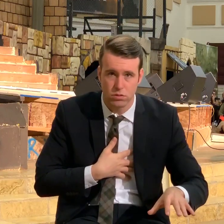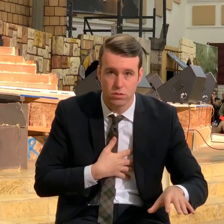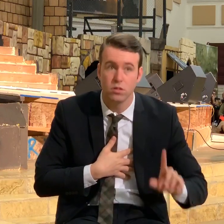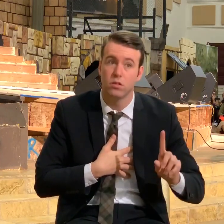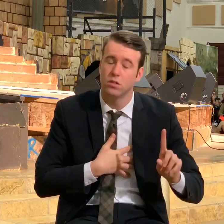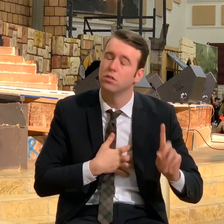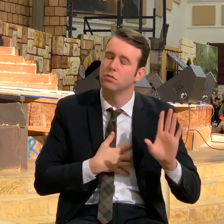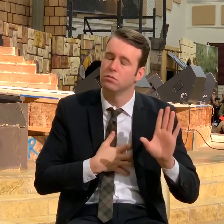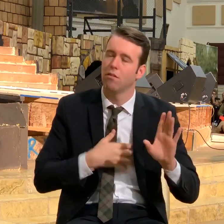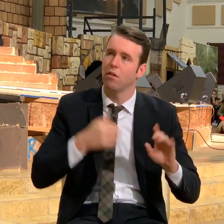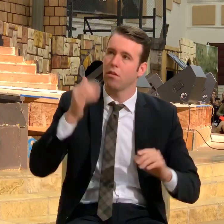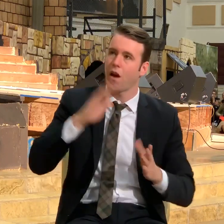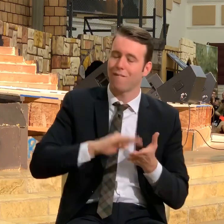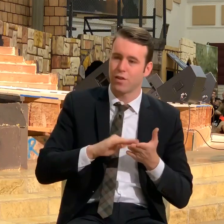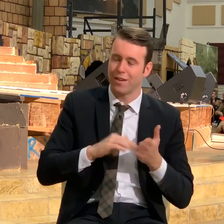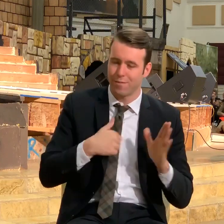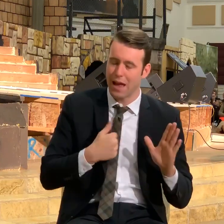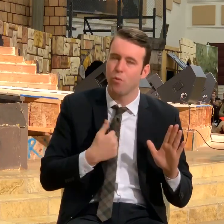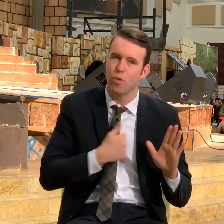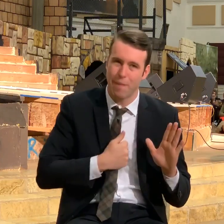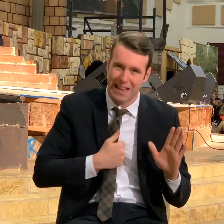repent. God forgive me.